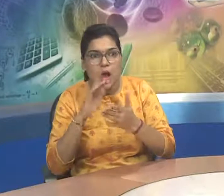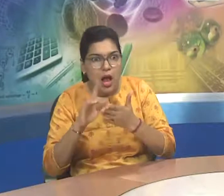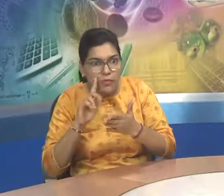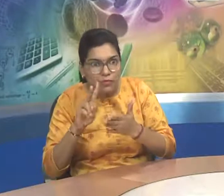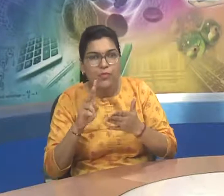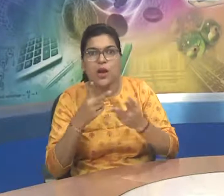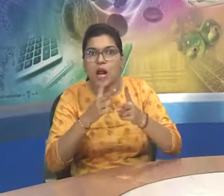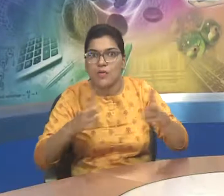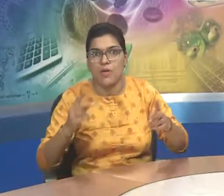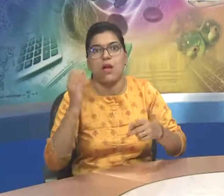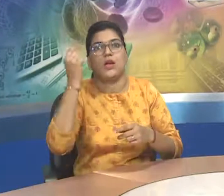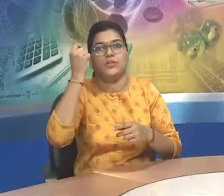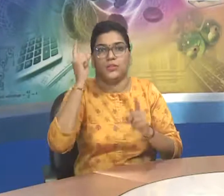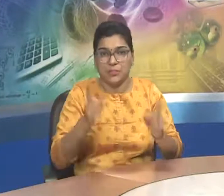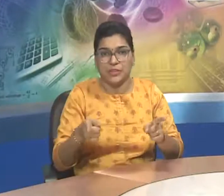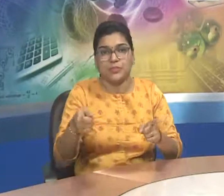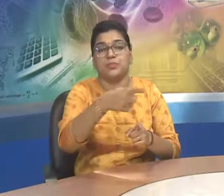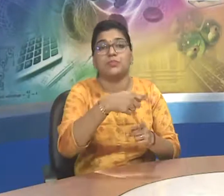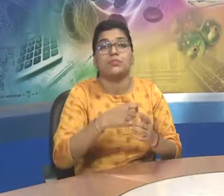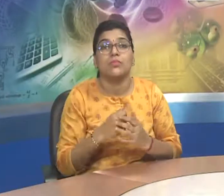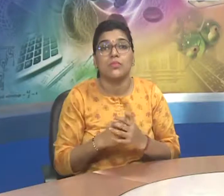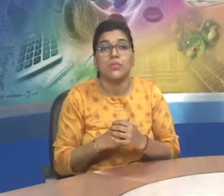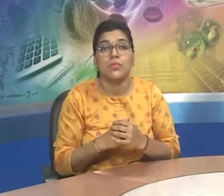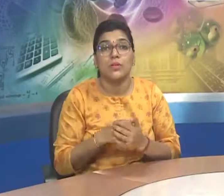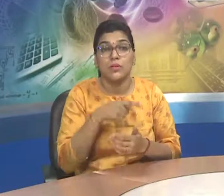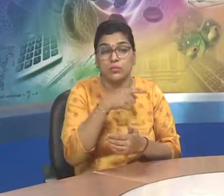in order to enable